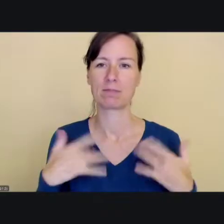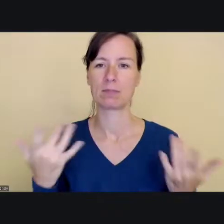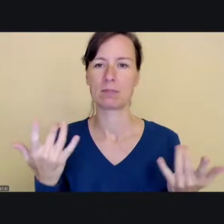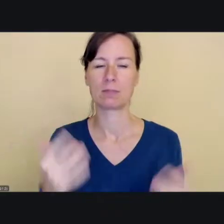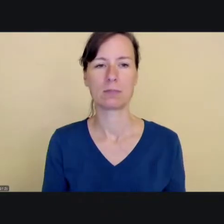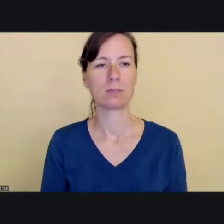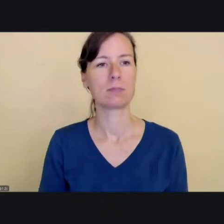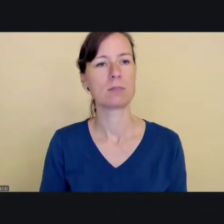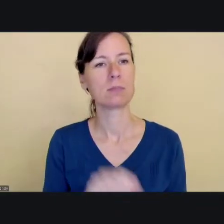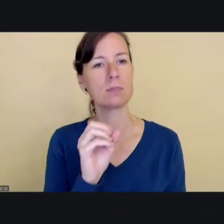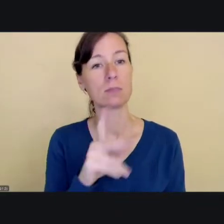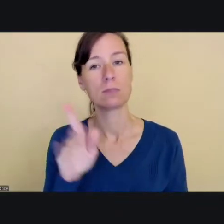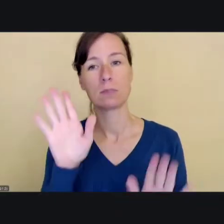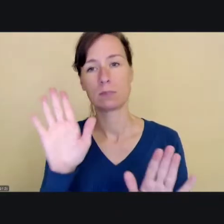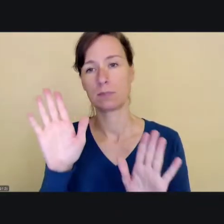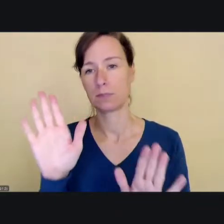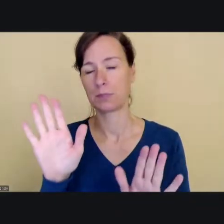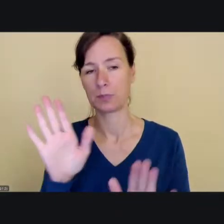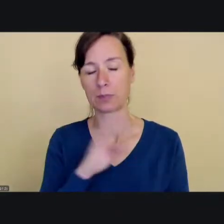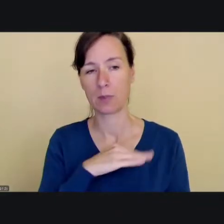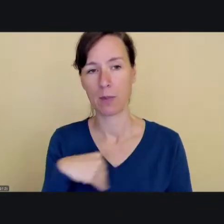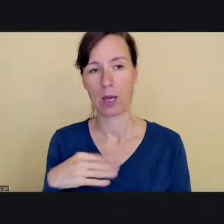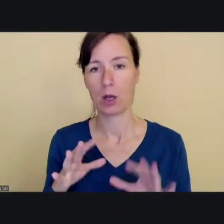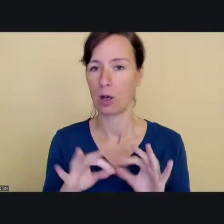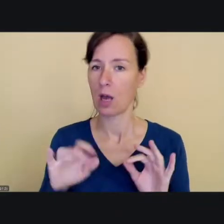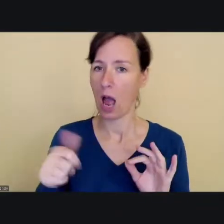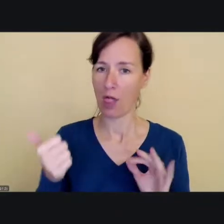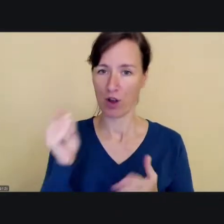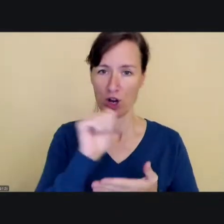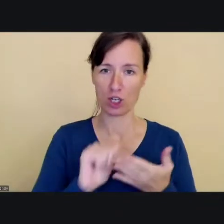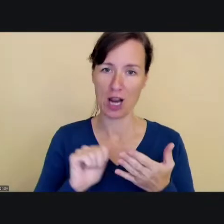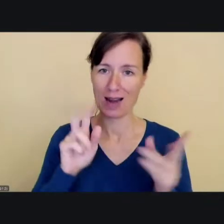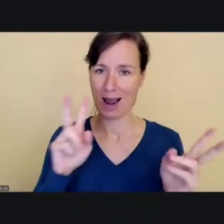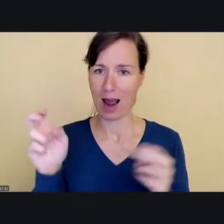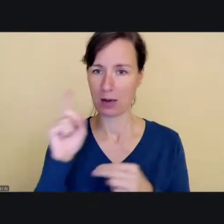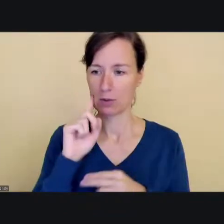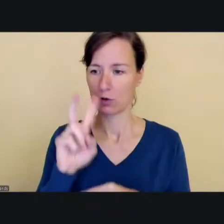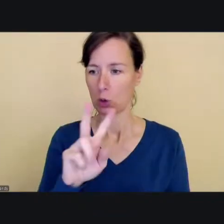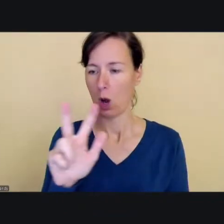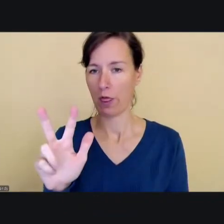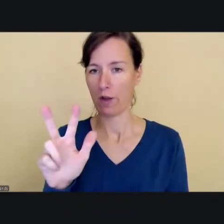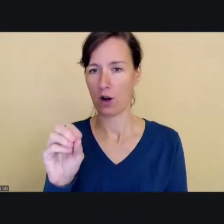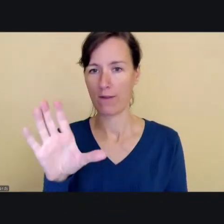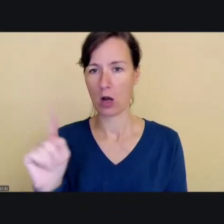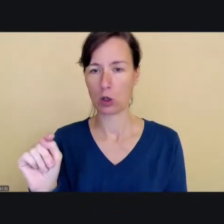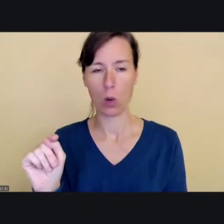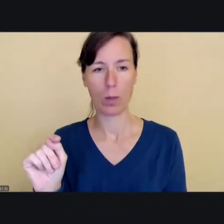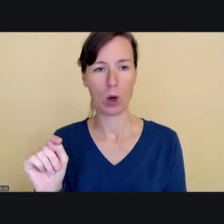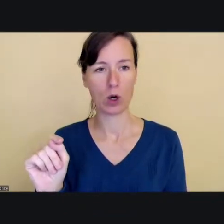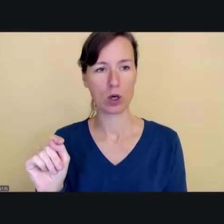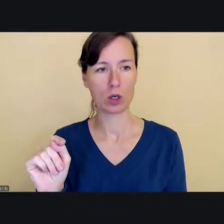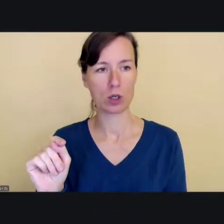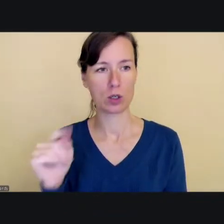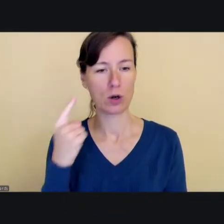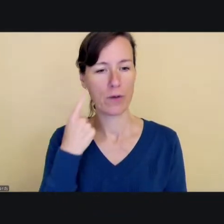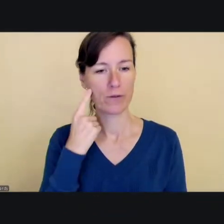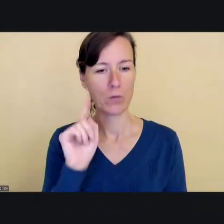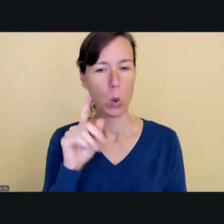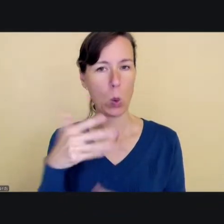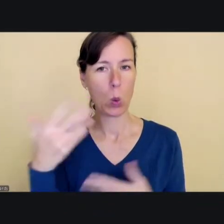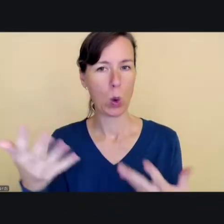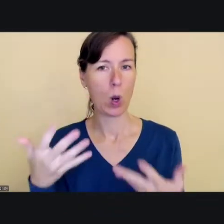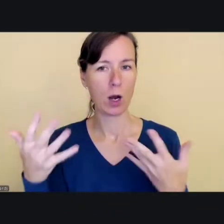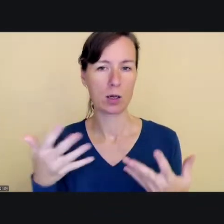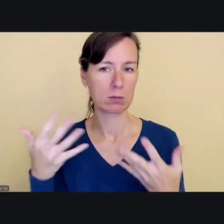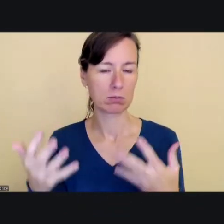Excellent. Okay, any other agenda items for the 23rd of October or